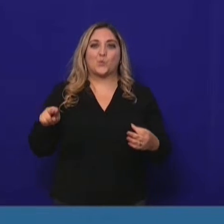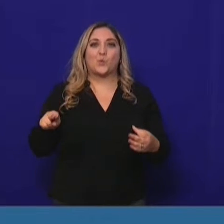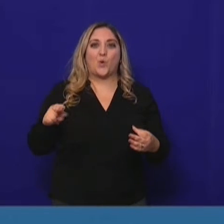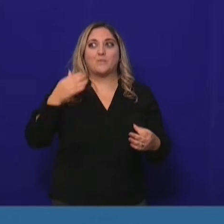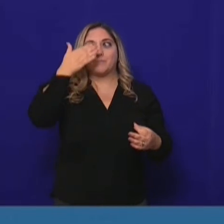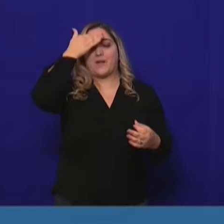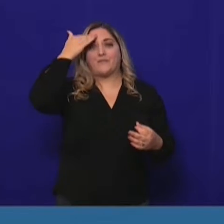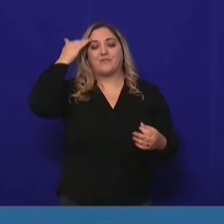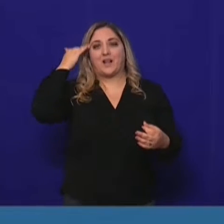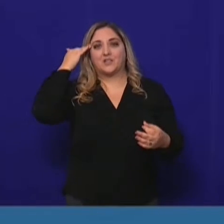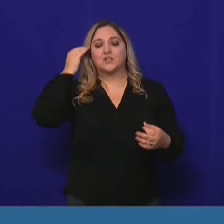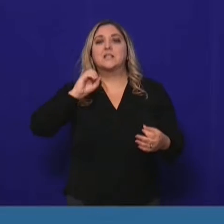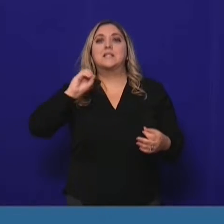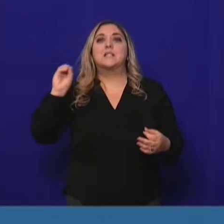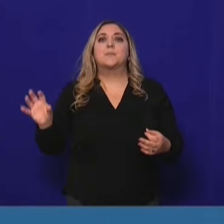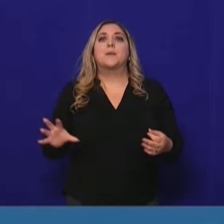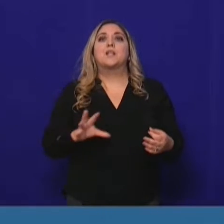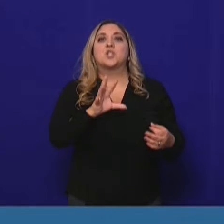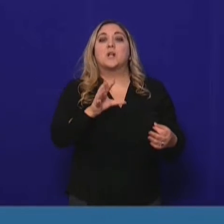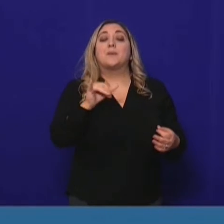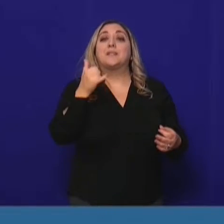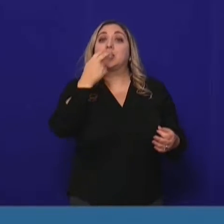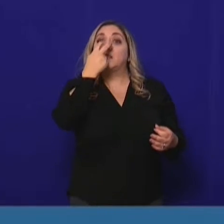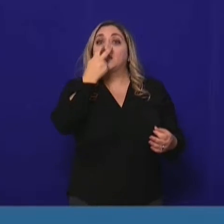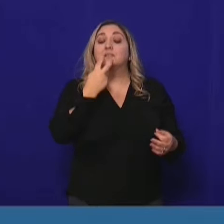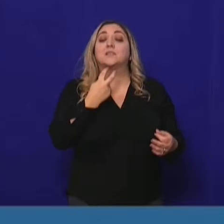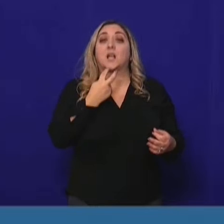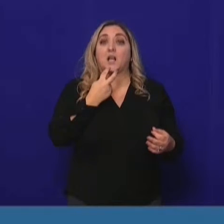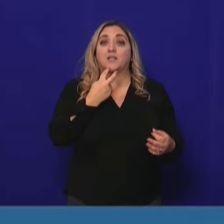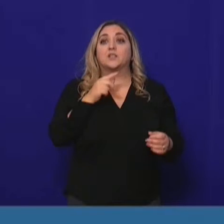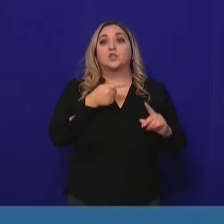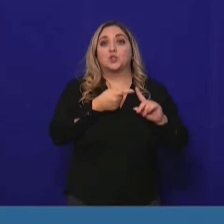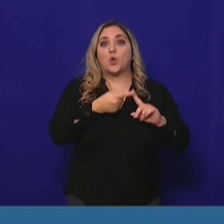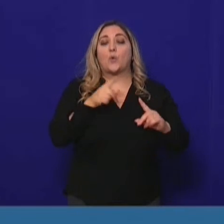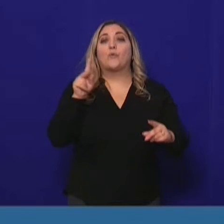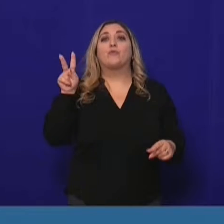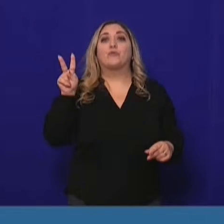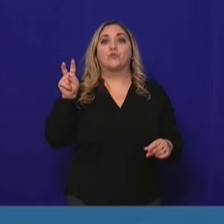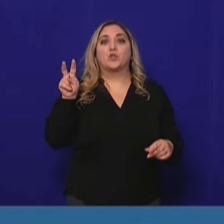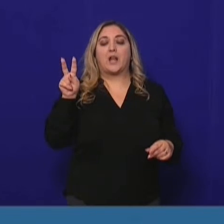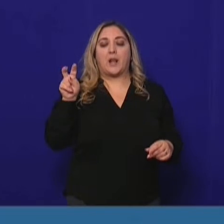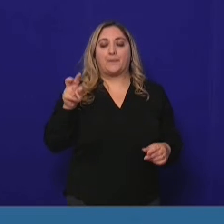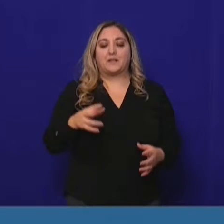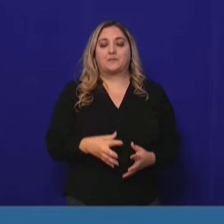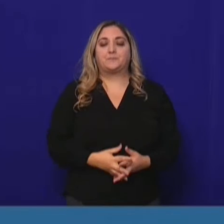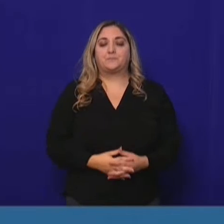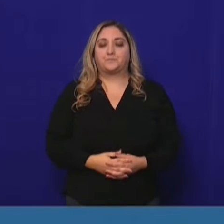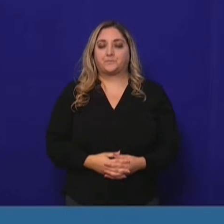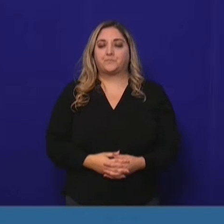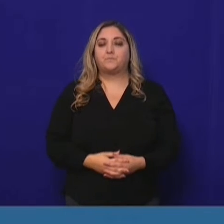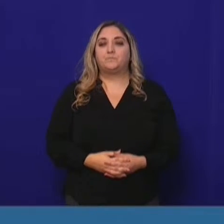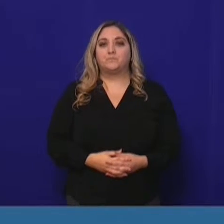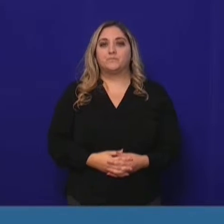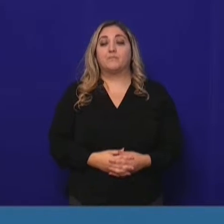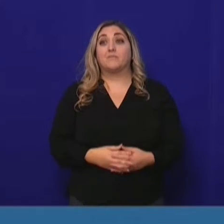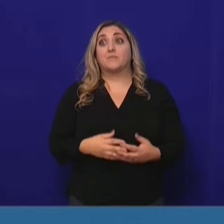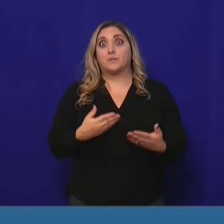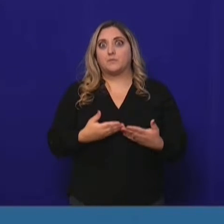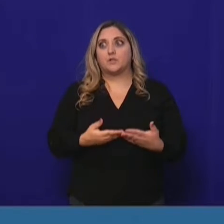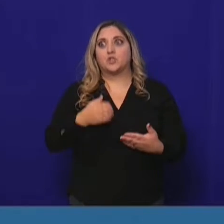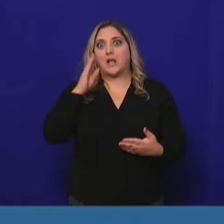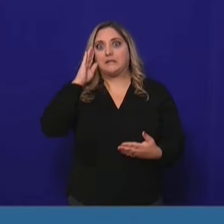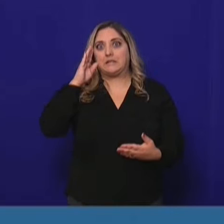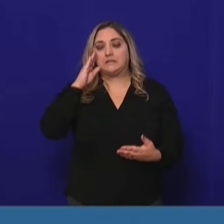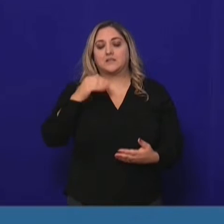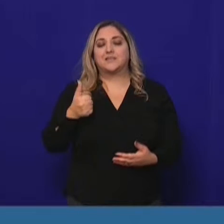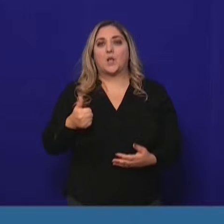wkoll jimirdu, speċjalment jekk hemm nies anzjani fid-dar jew inkella nies li huma iktar friskju minħabba komplikazzjonijiet li diġà huma